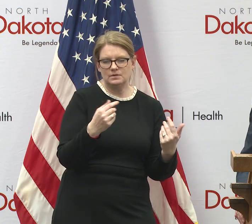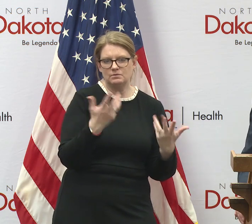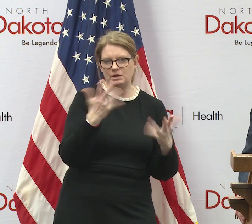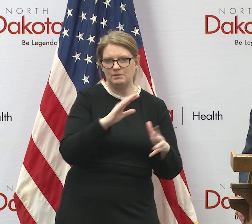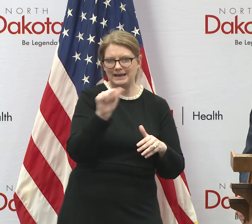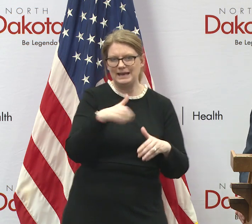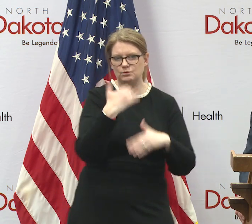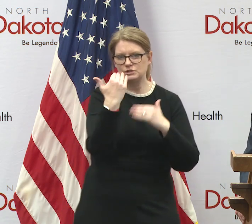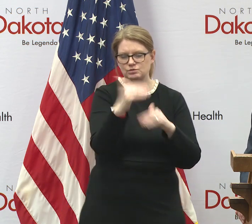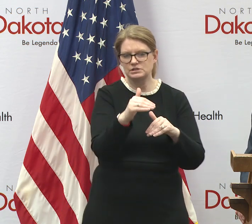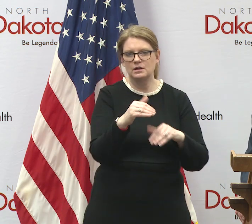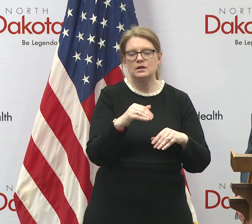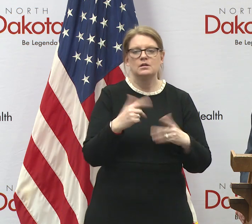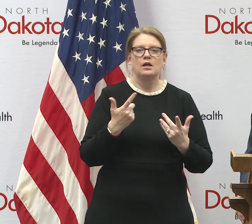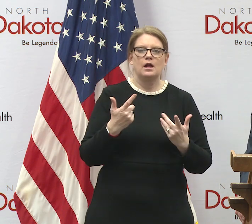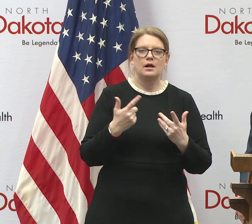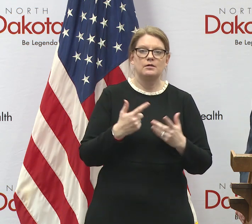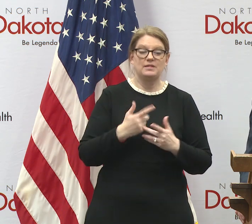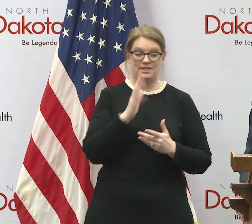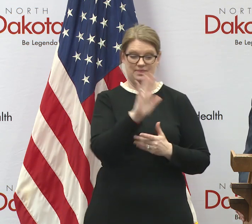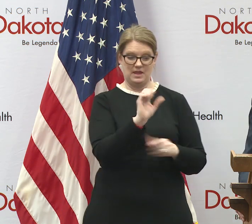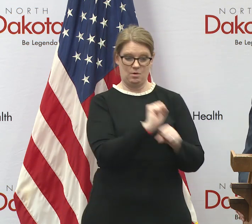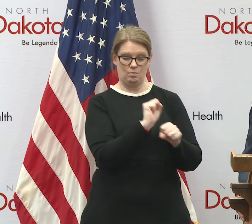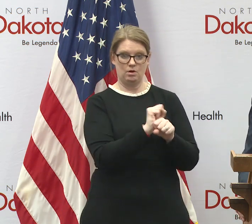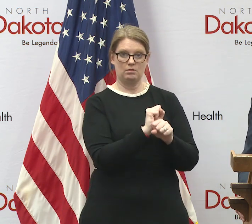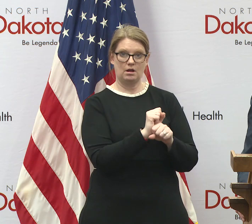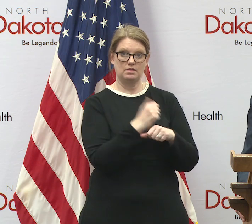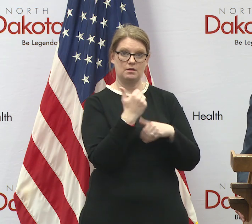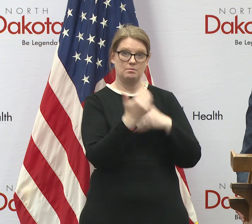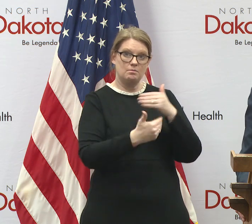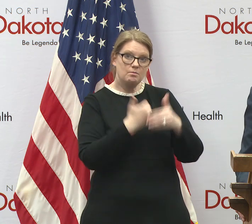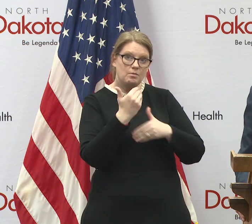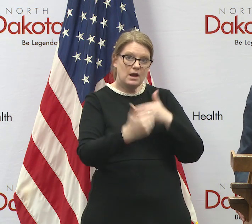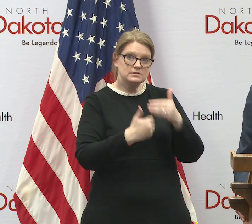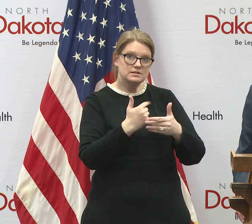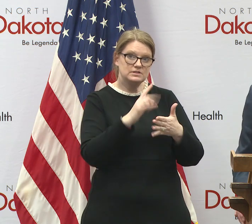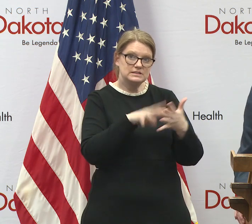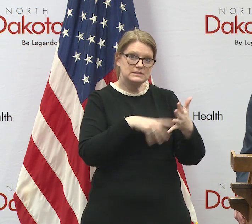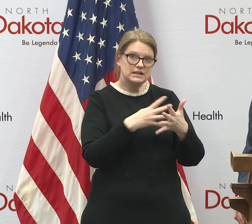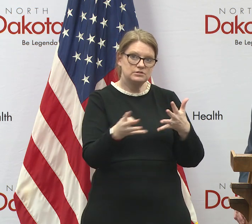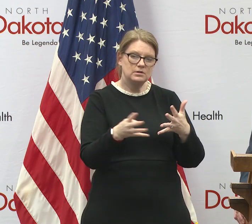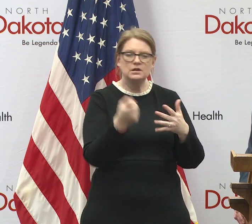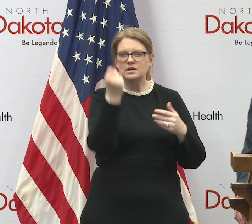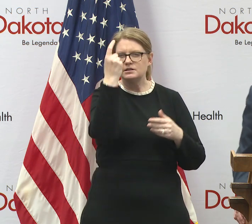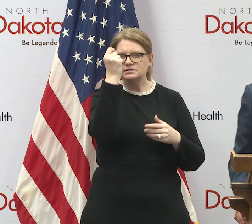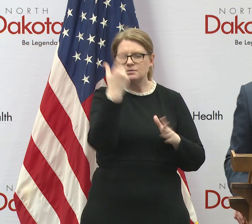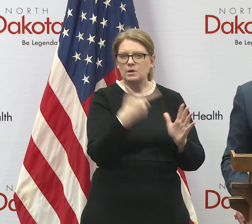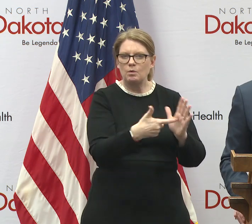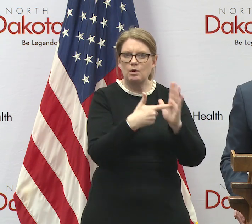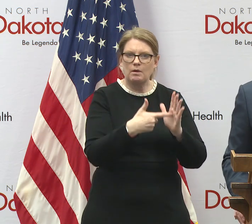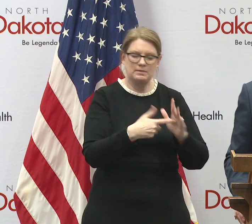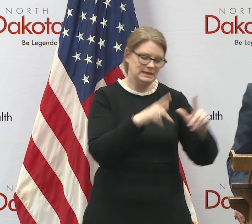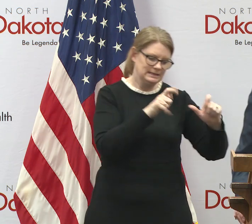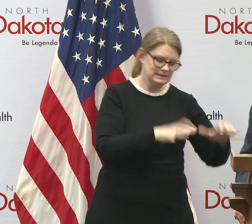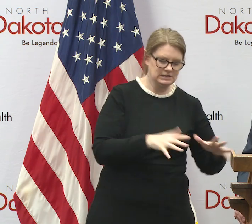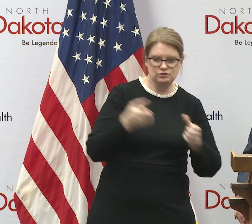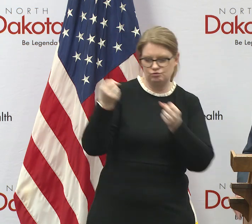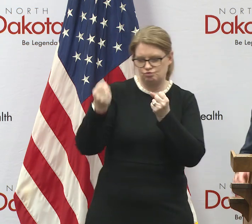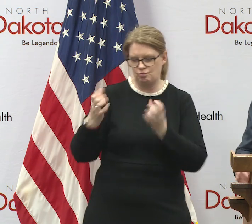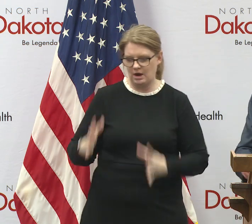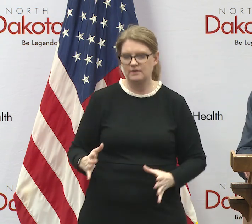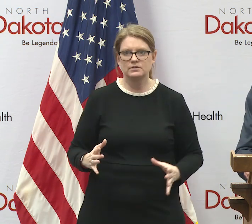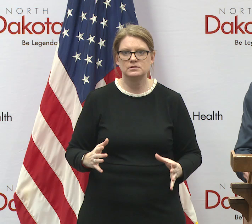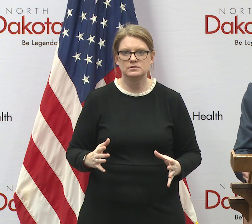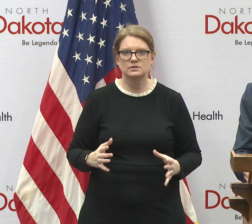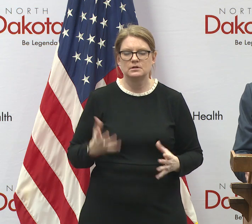restrictions there, but part of the work that they're doing on the process for how to schedule this, there will be requirements where both the testers and the drivers would be required to